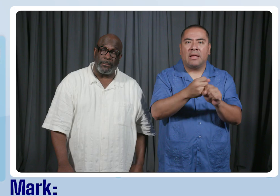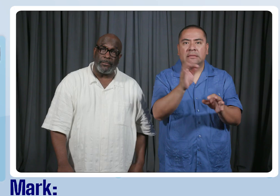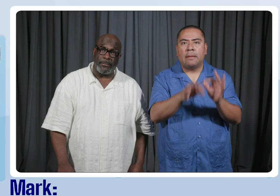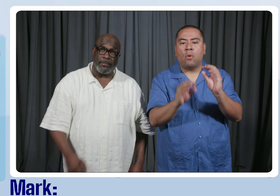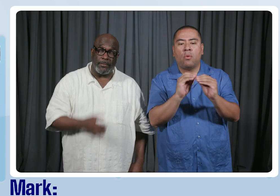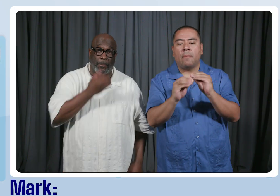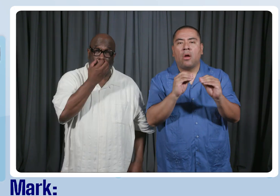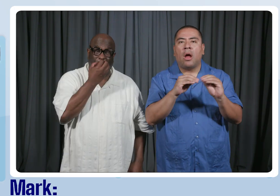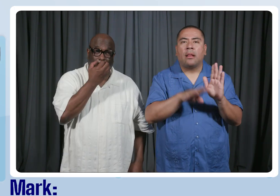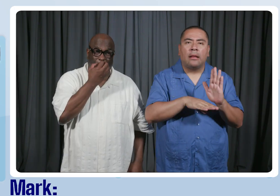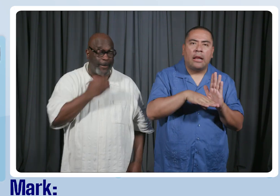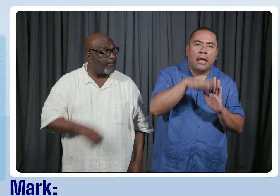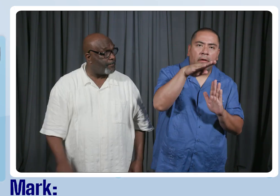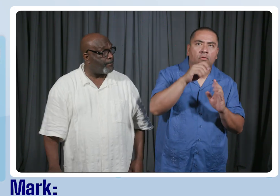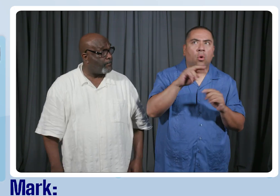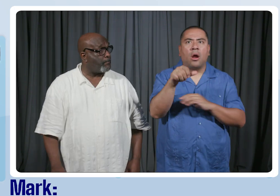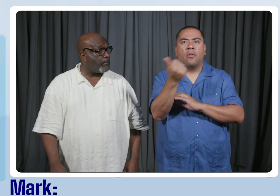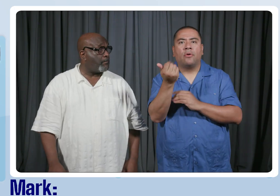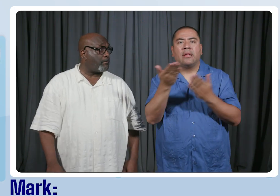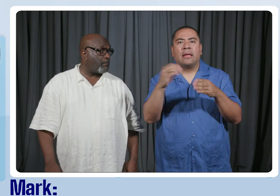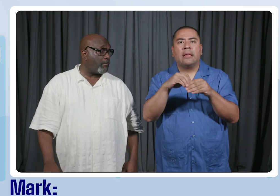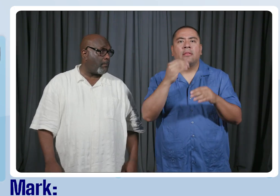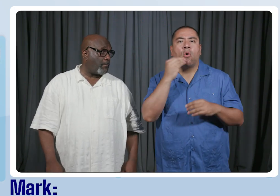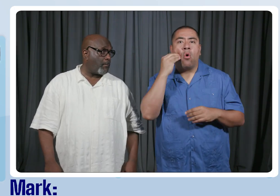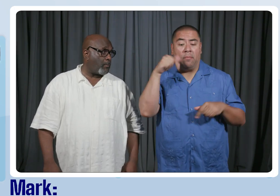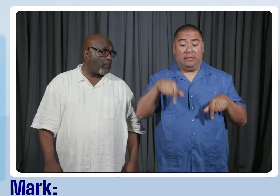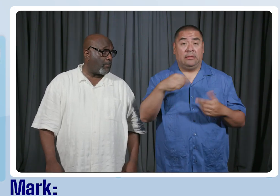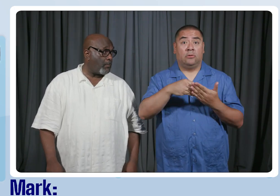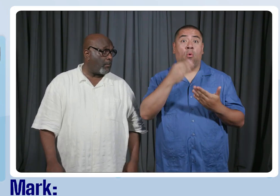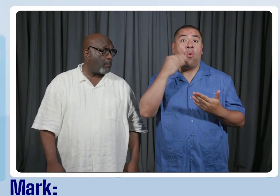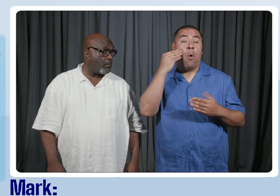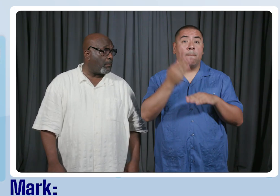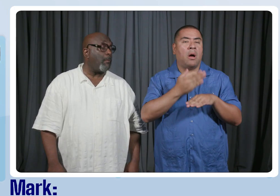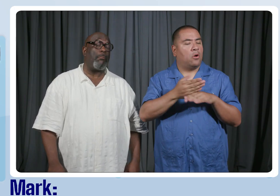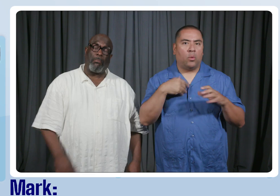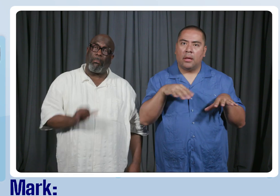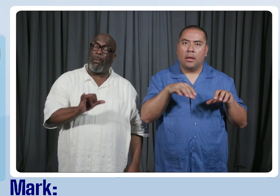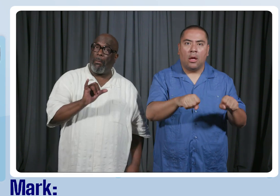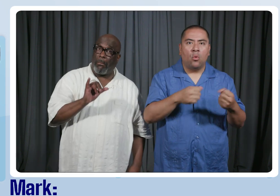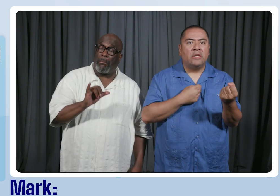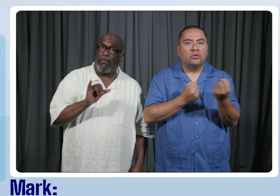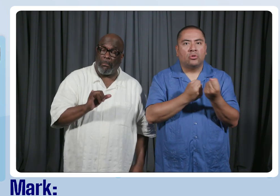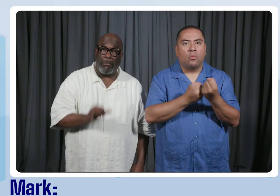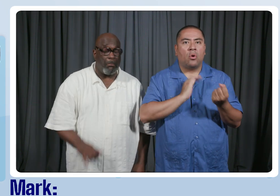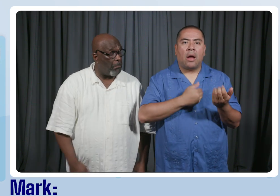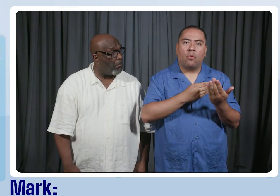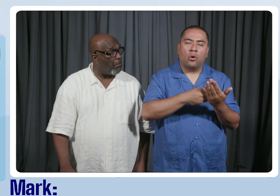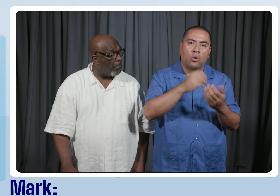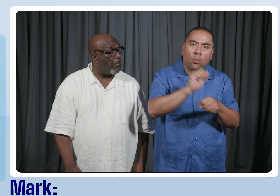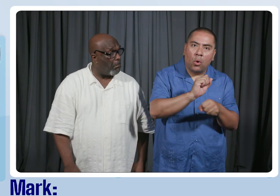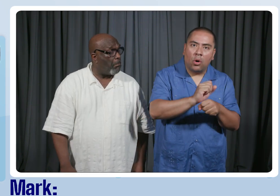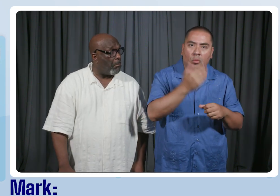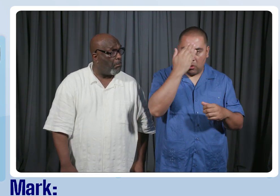those lifts or something else within their home. And this program steps in. We back up our work that we do. We know we do good